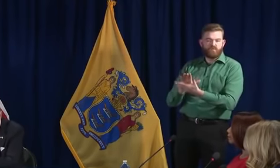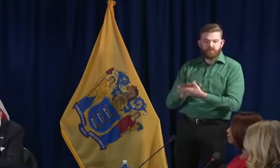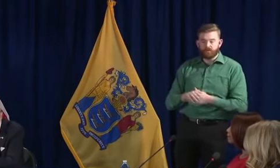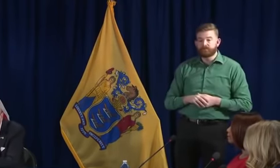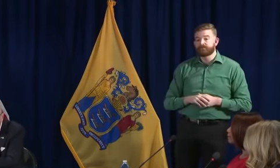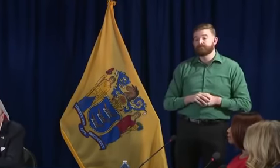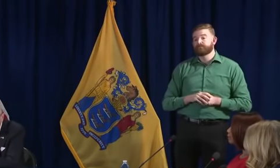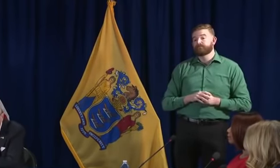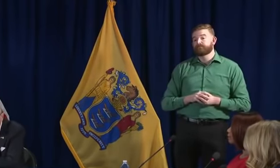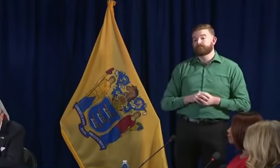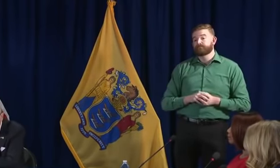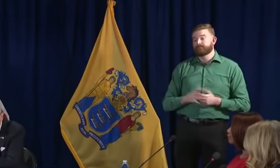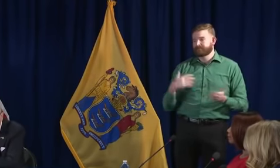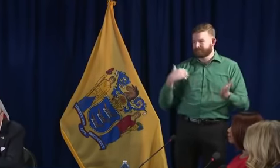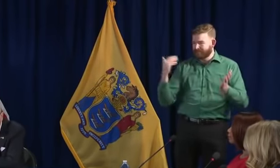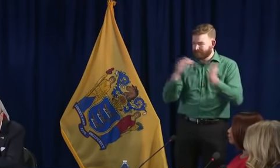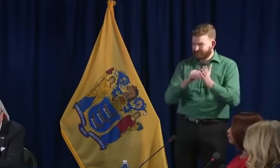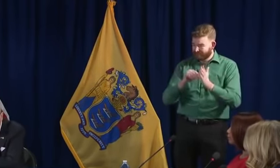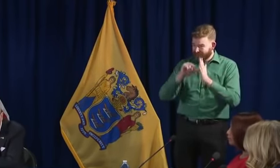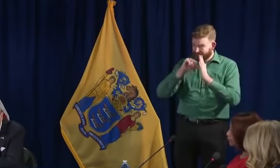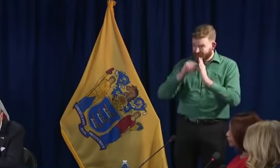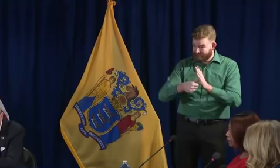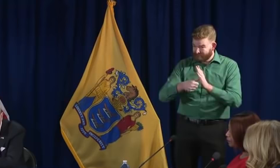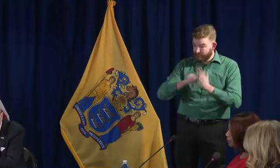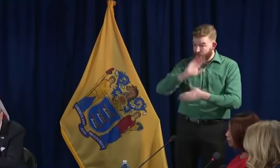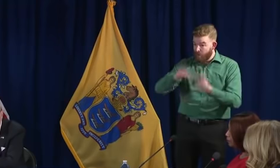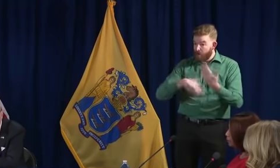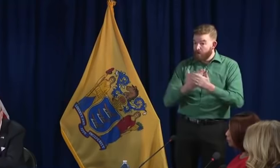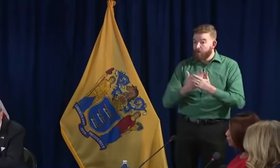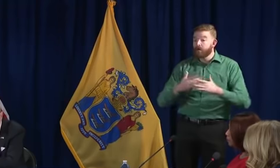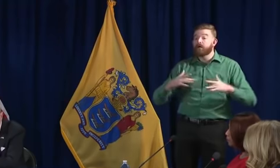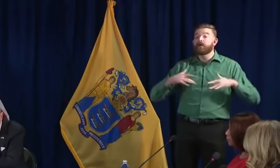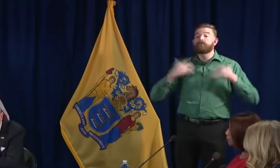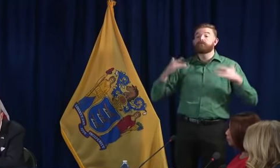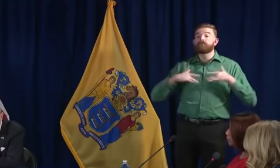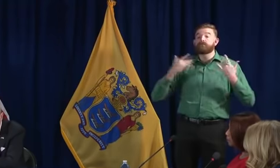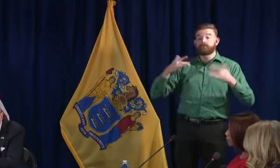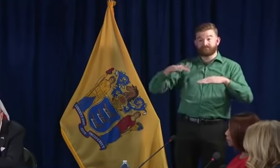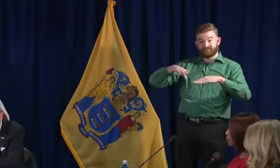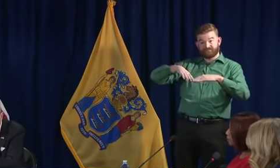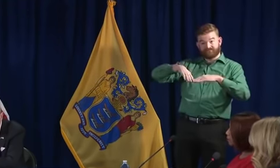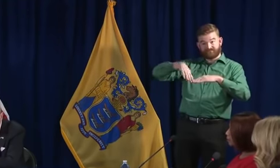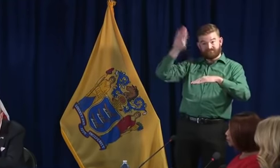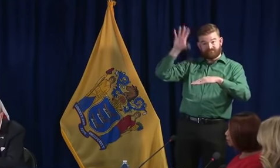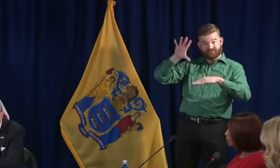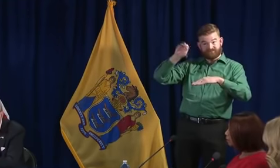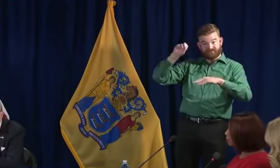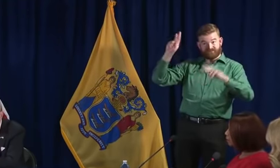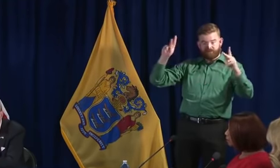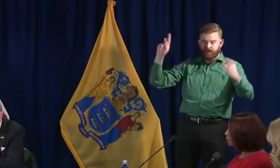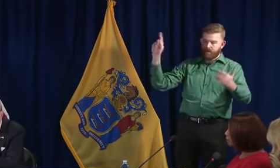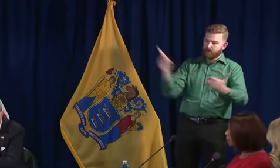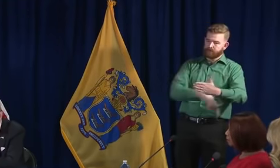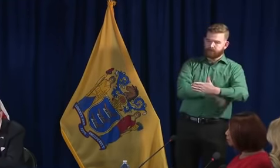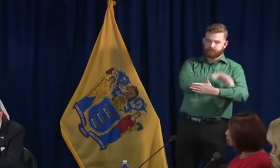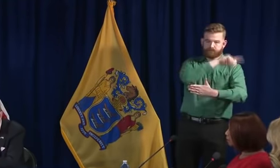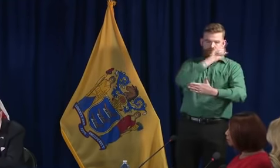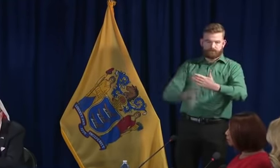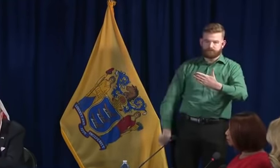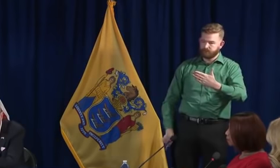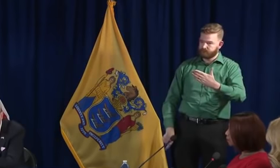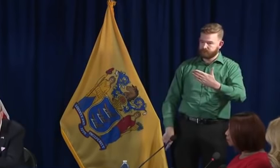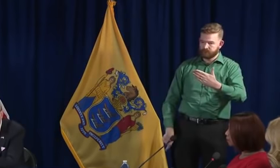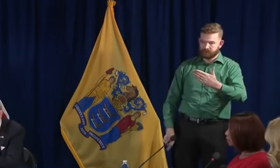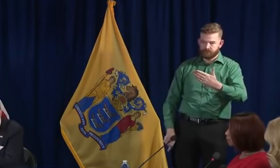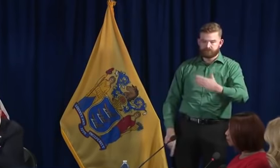all events of 50 or more persons are canceled as a matter of protecting public health. I've ordered this not just for some, but